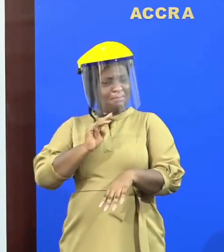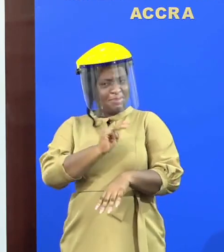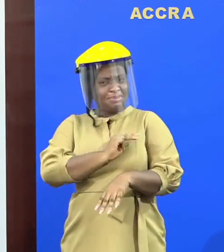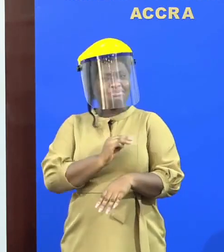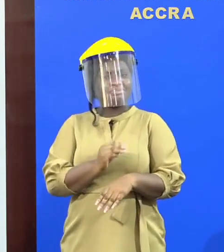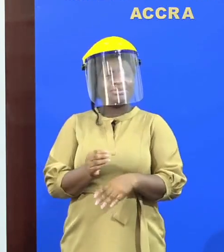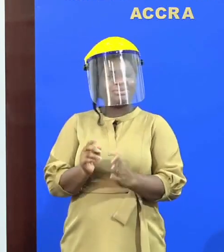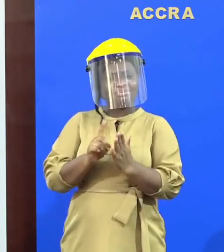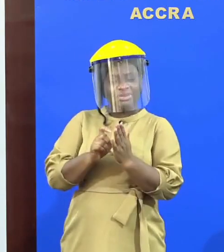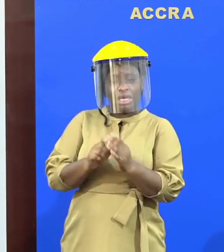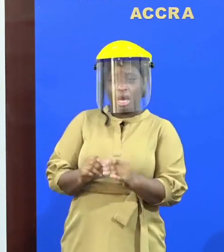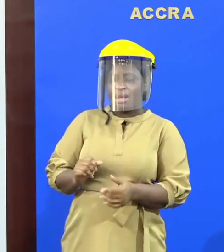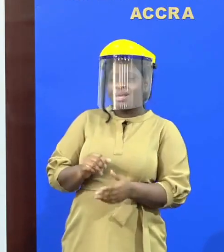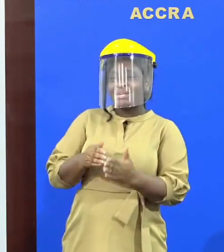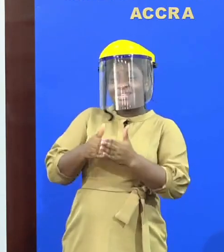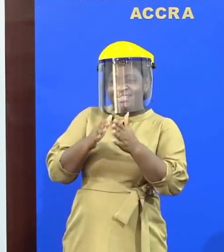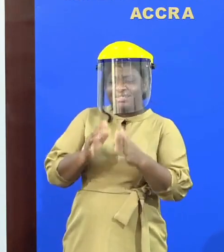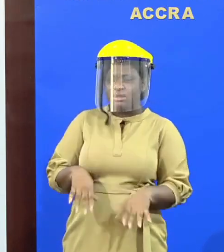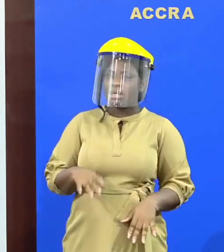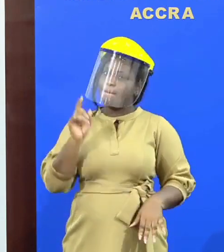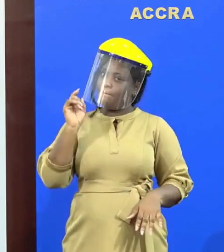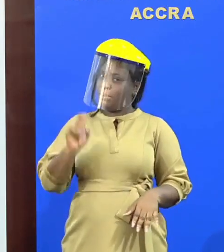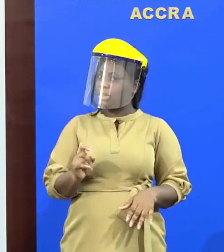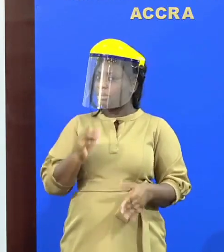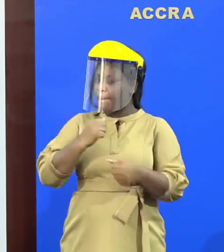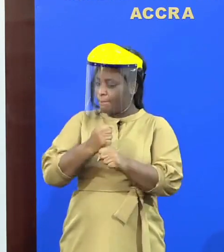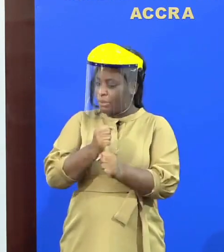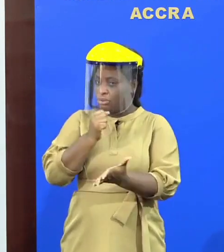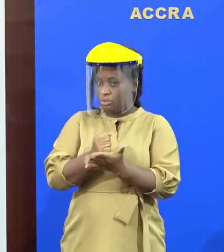leadership to ensure that members do not shake hands in church.